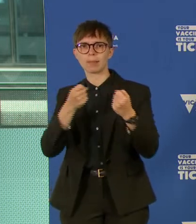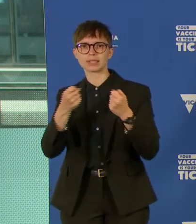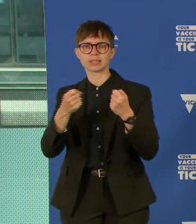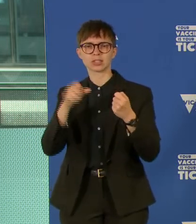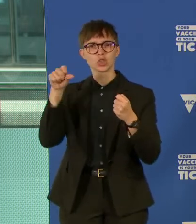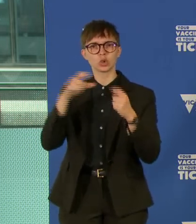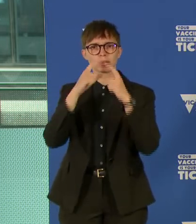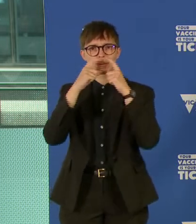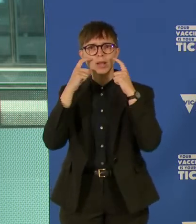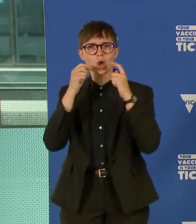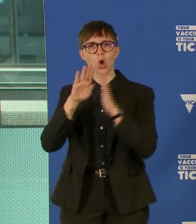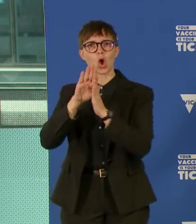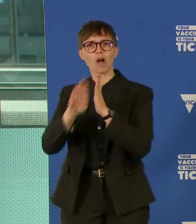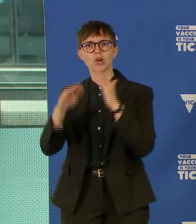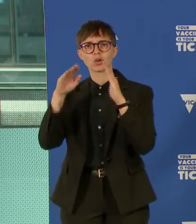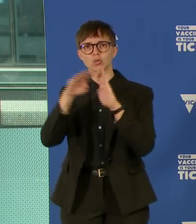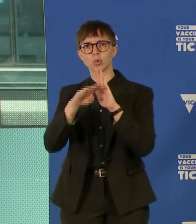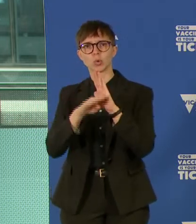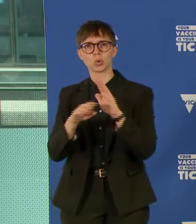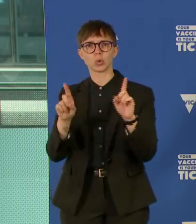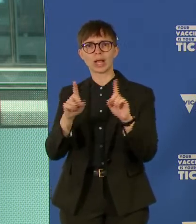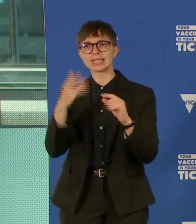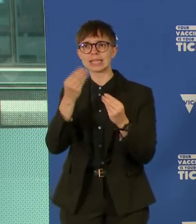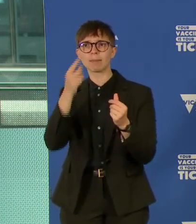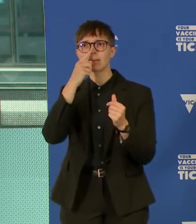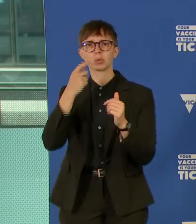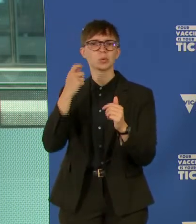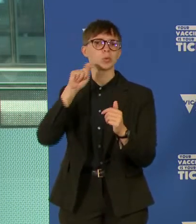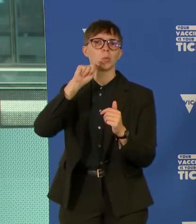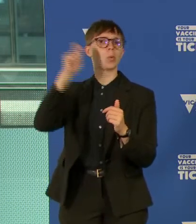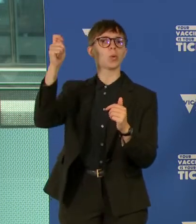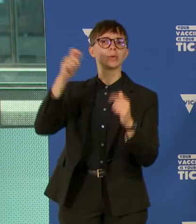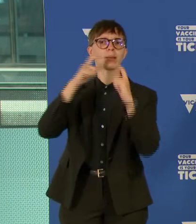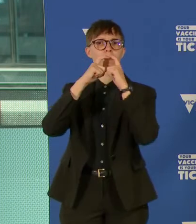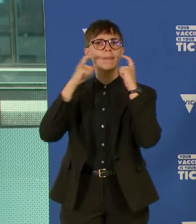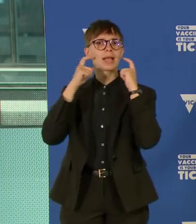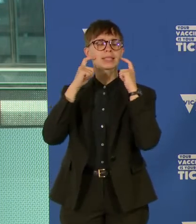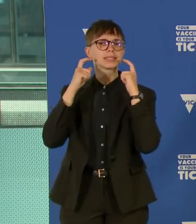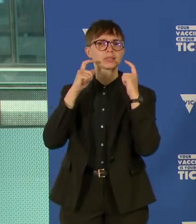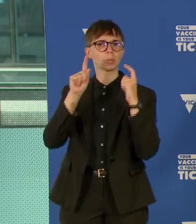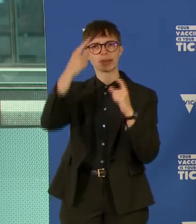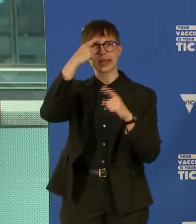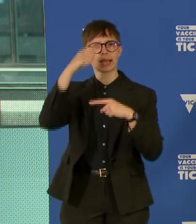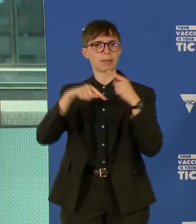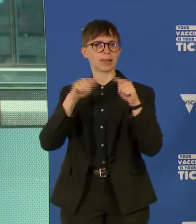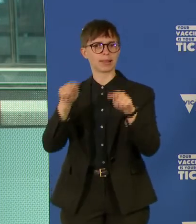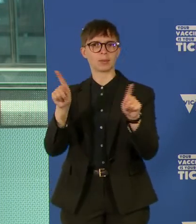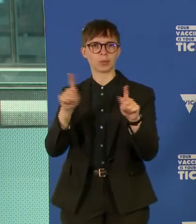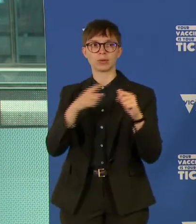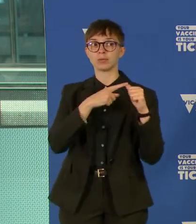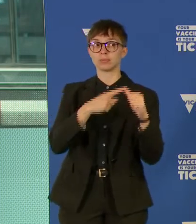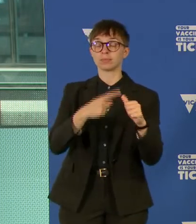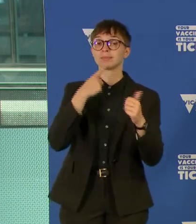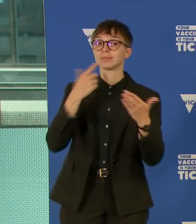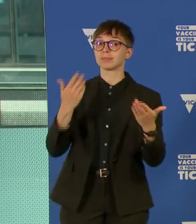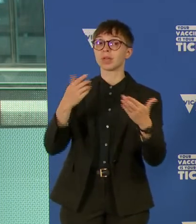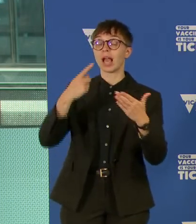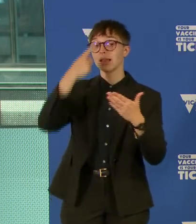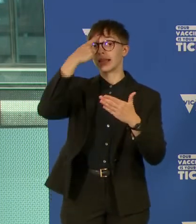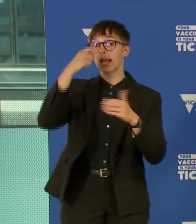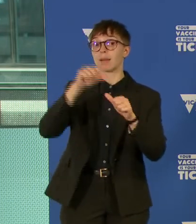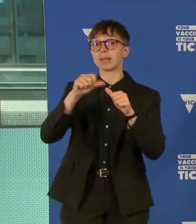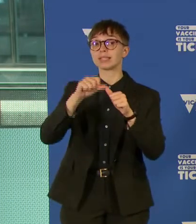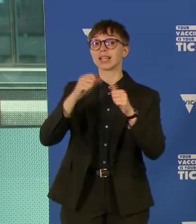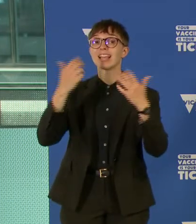bit trickier, buses and trains in particular. If you can open a window. That's more an option on